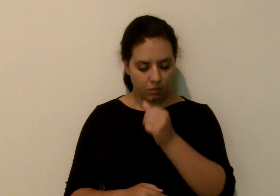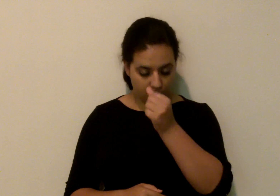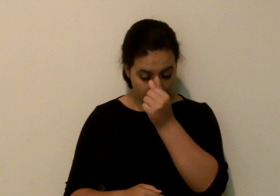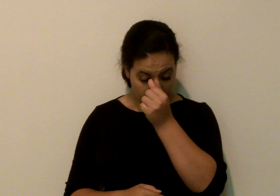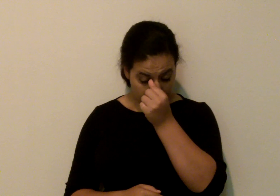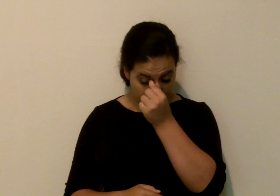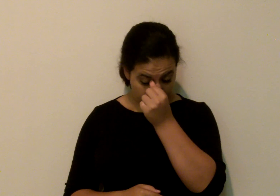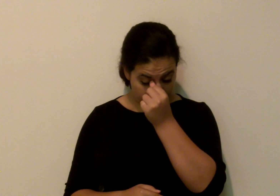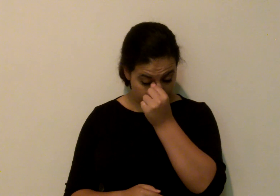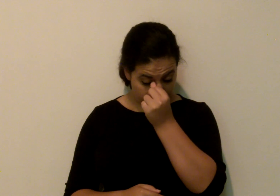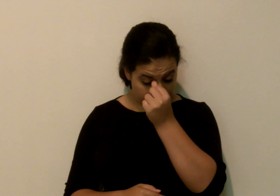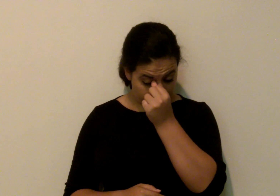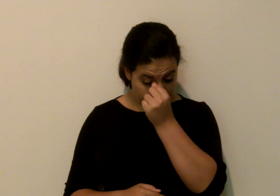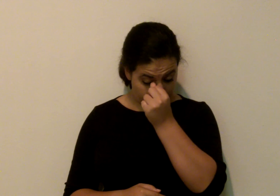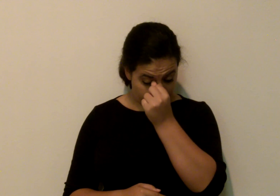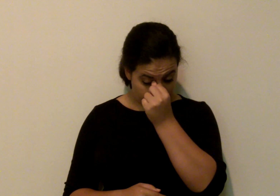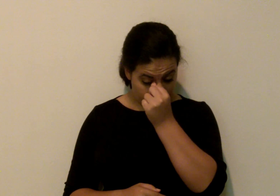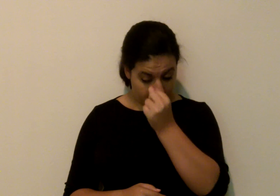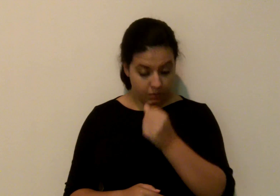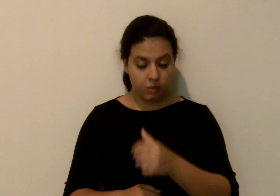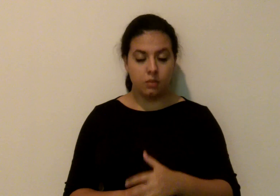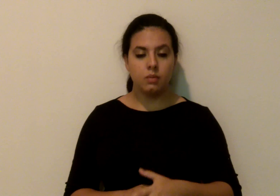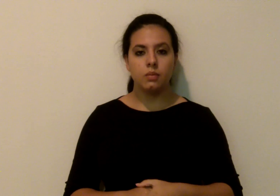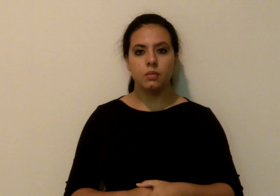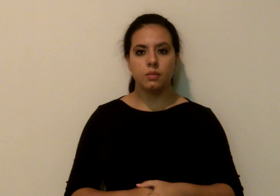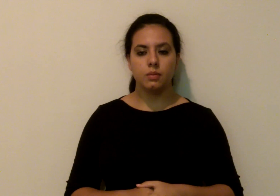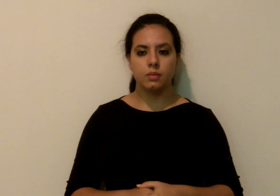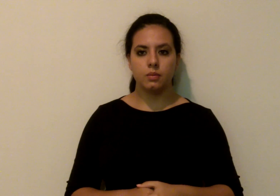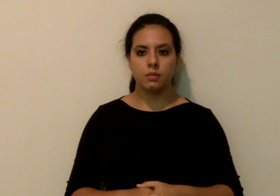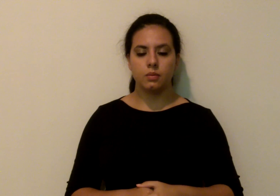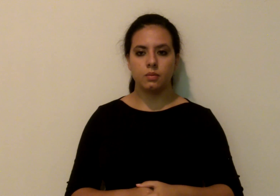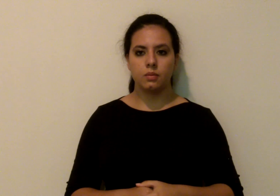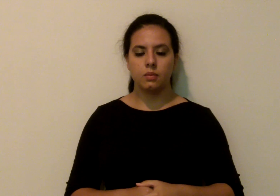why you've got us, is so that we can help you learn it right, okay?